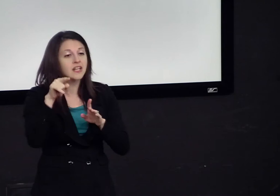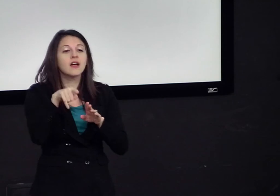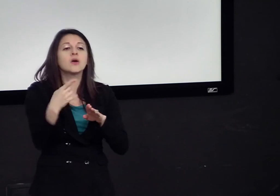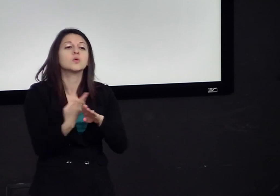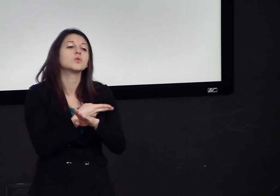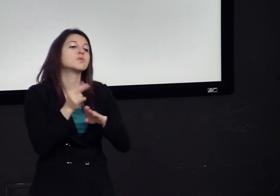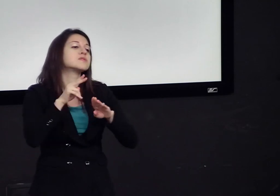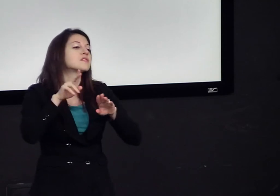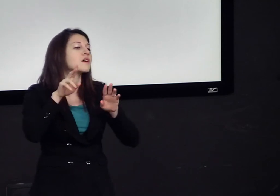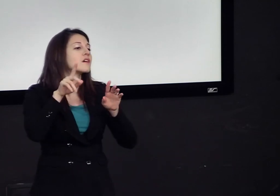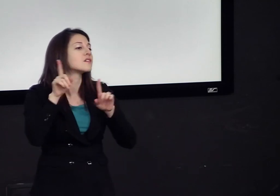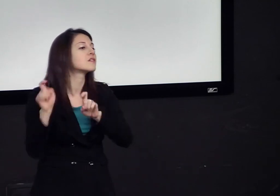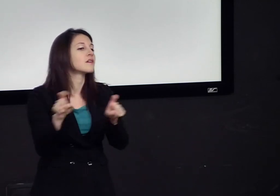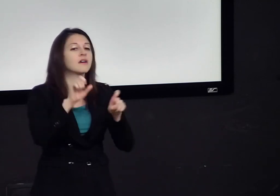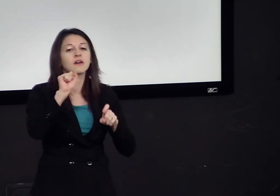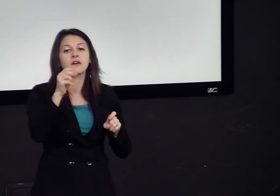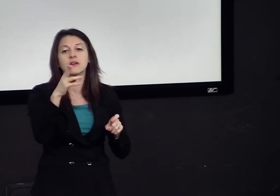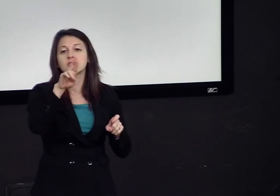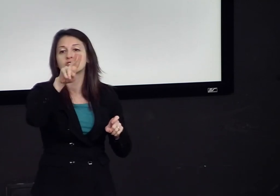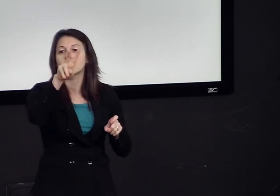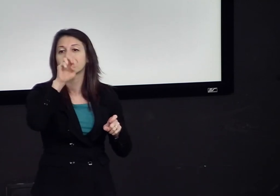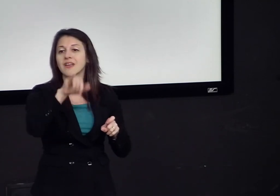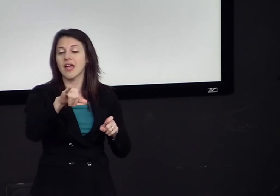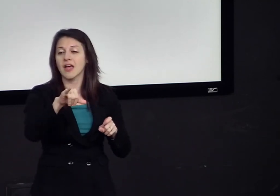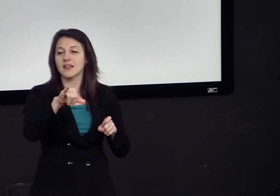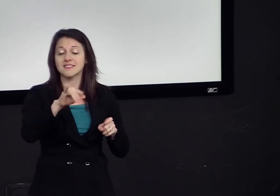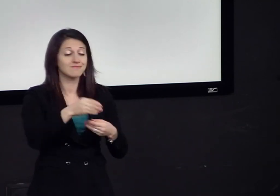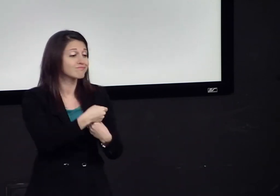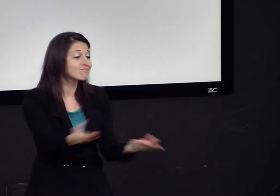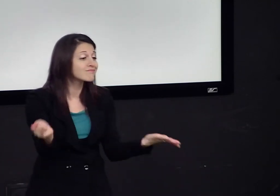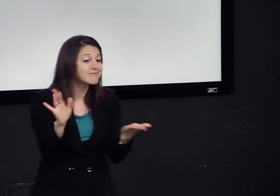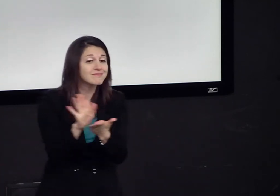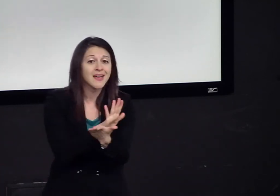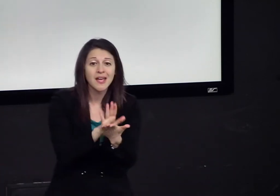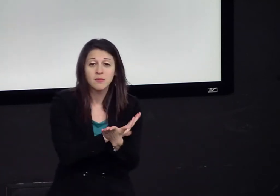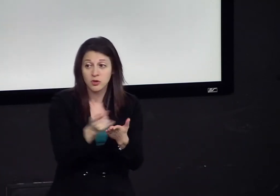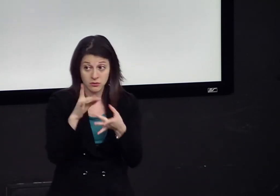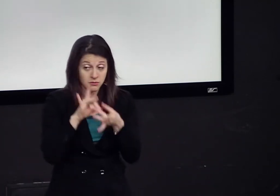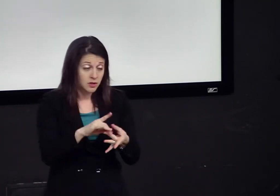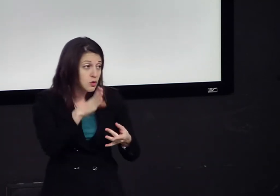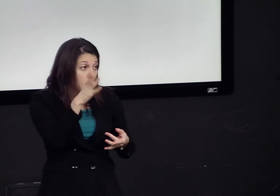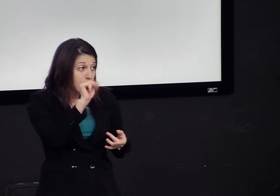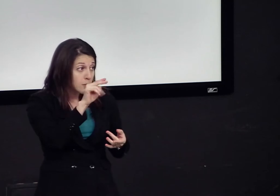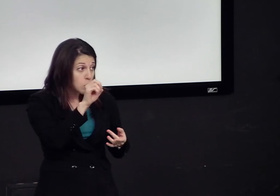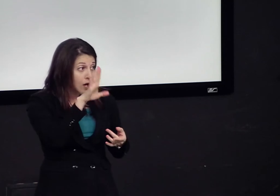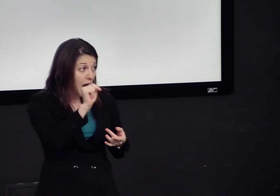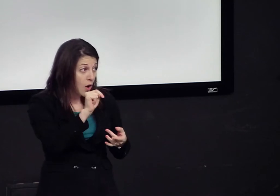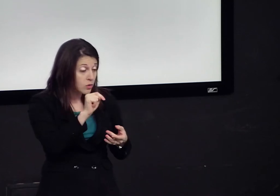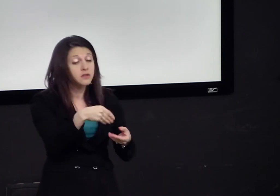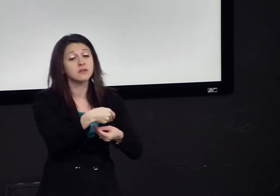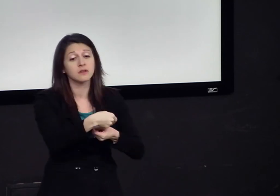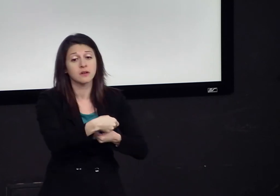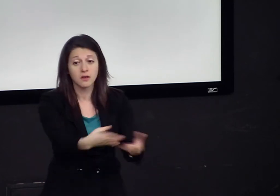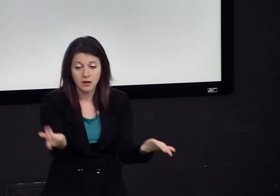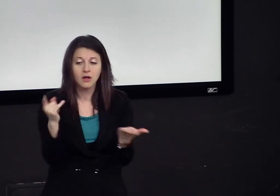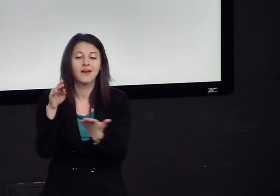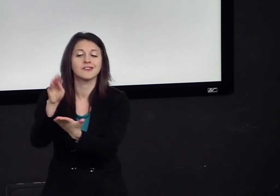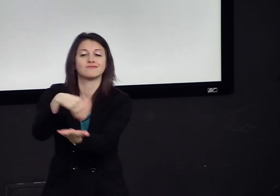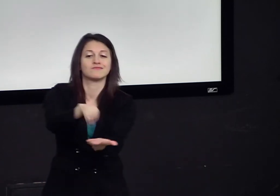Katie Bauer also did research, and she had done research via a survey, and that was looking more specifically